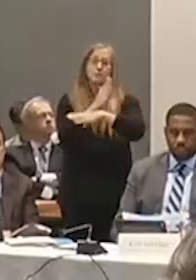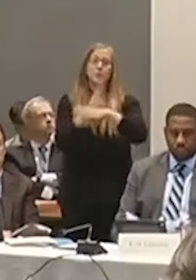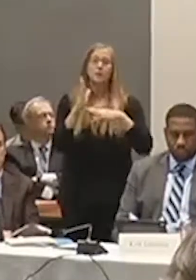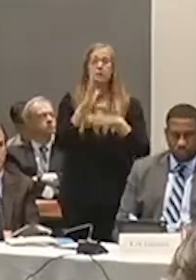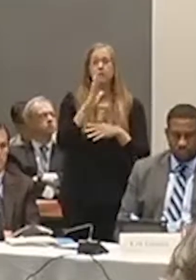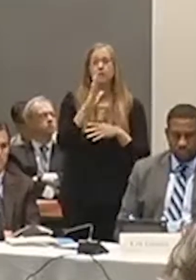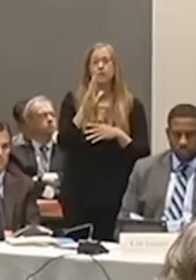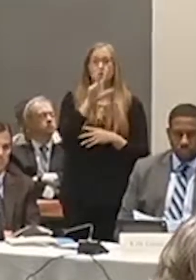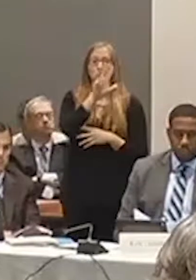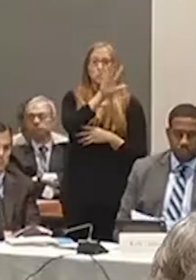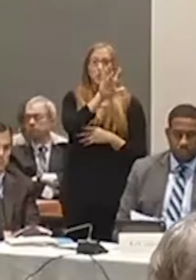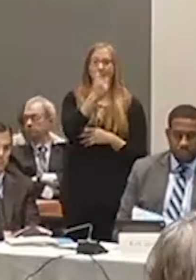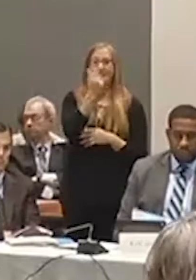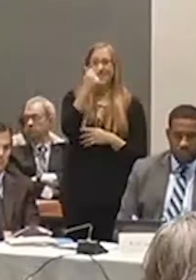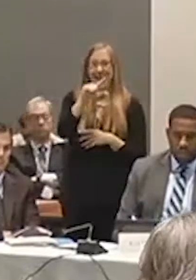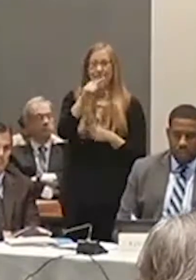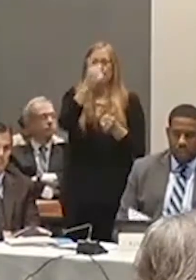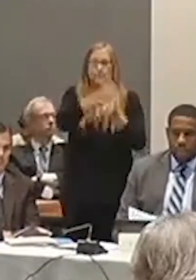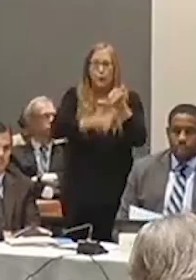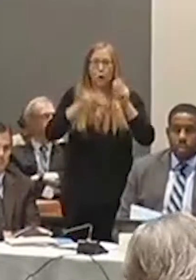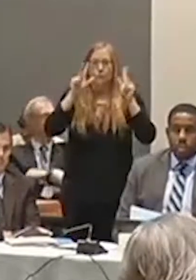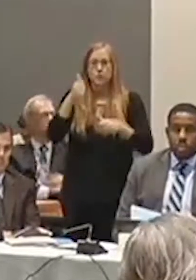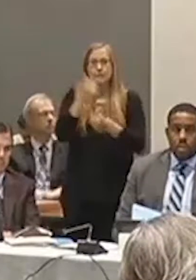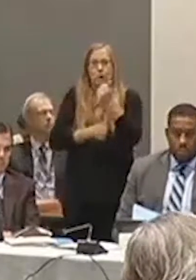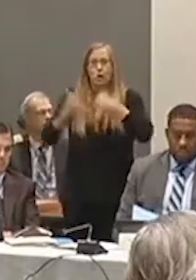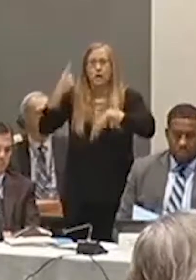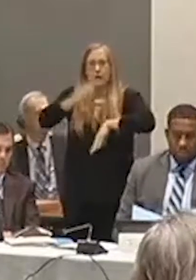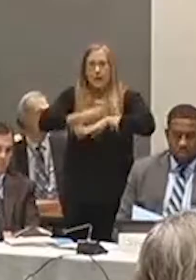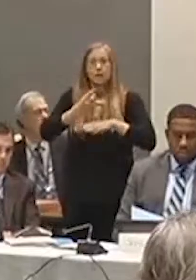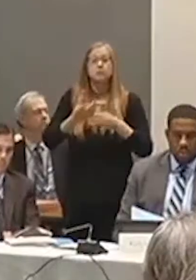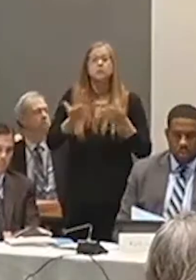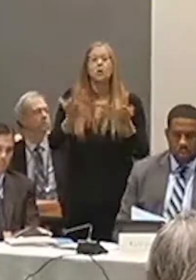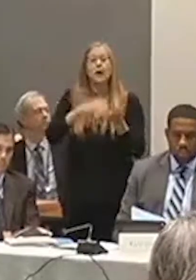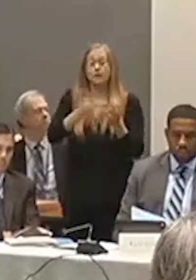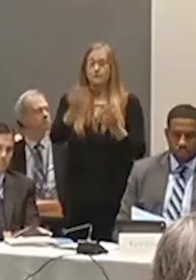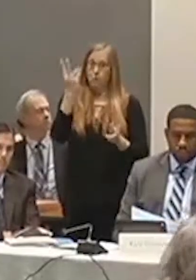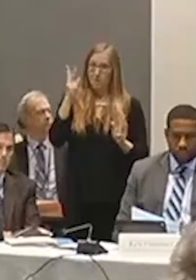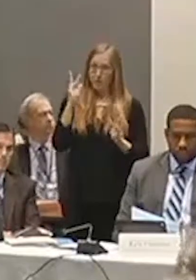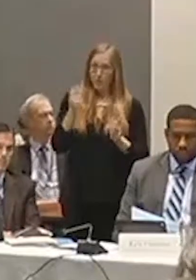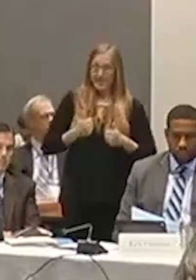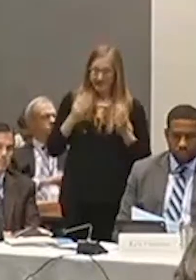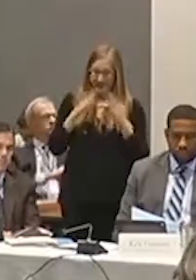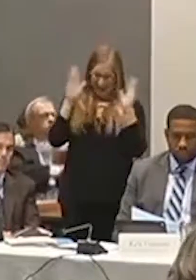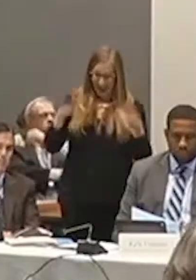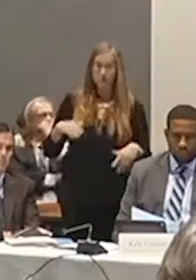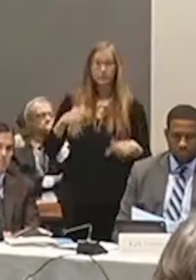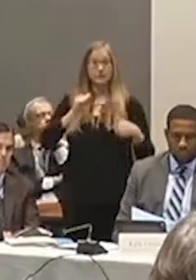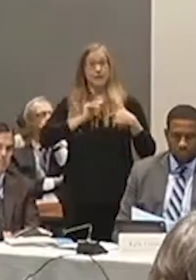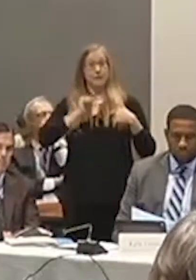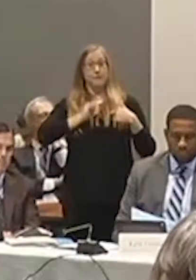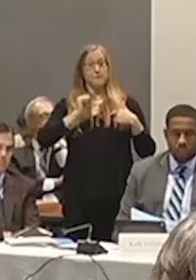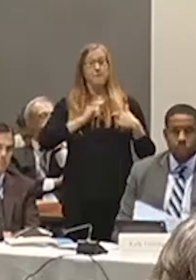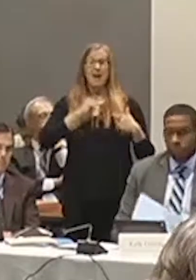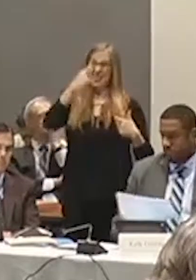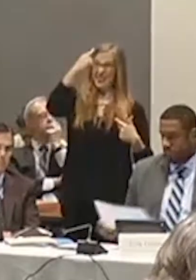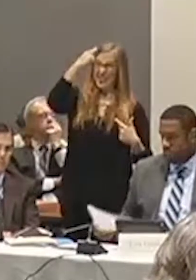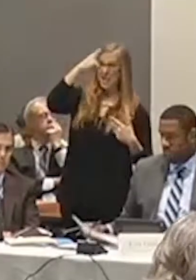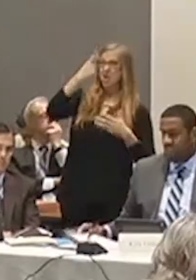25 gallons per person per day. So again, going back to that four-person household, personally, I'd like to see a